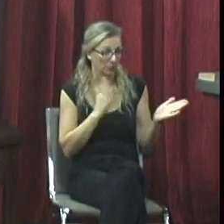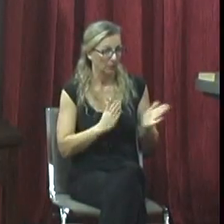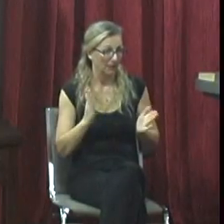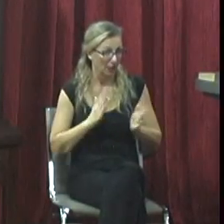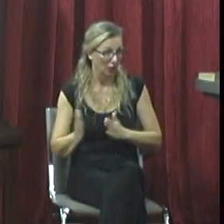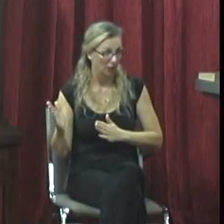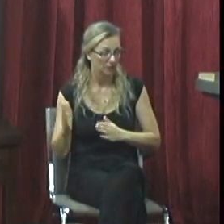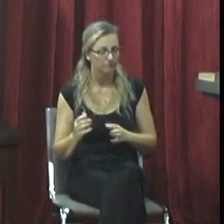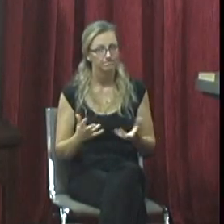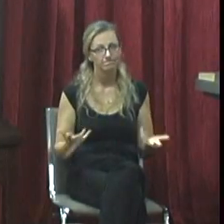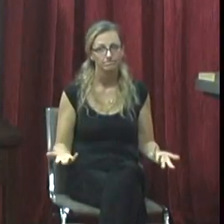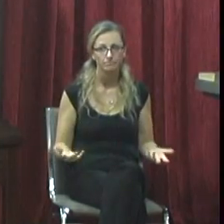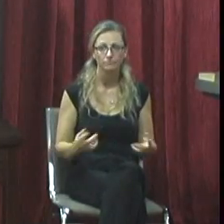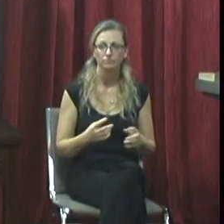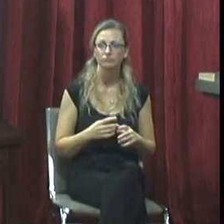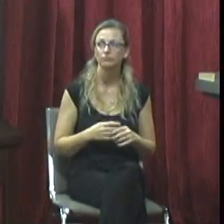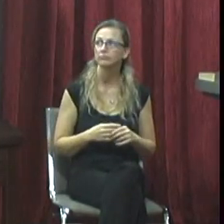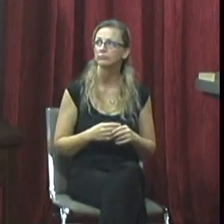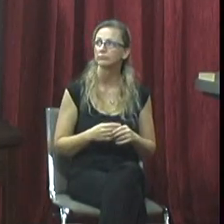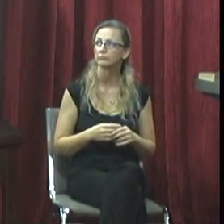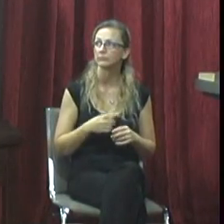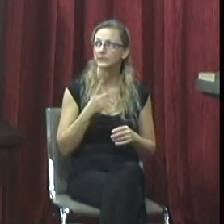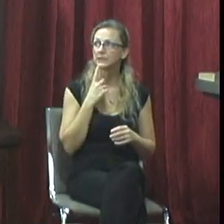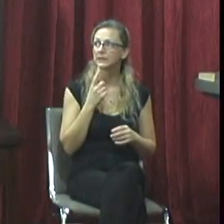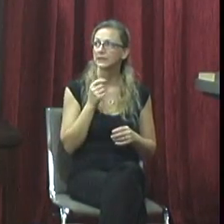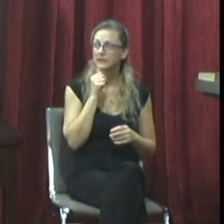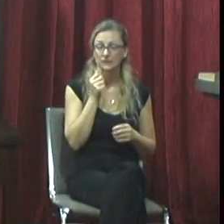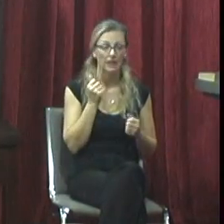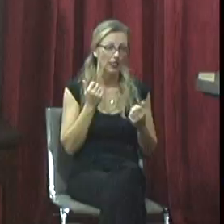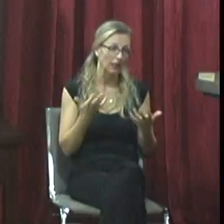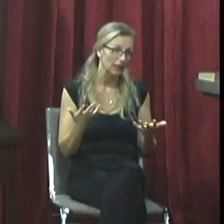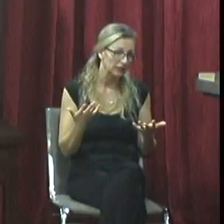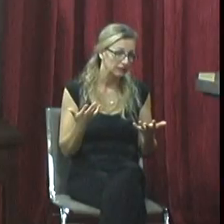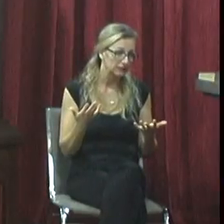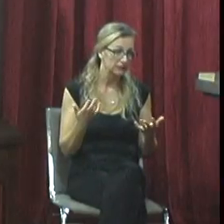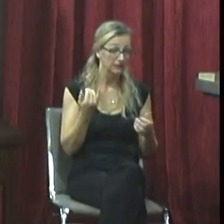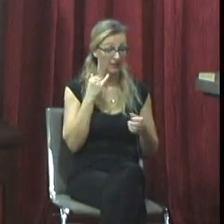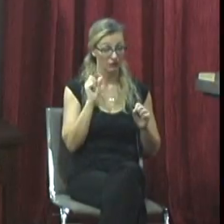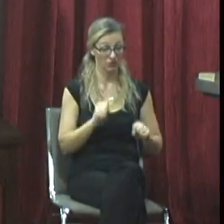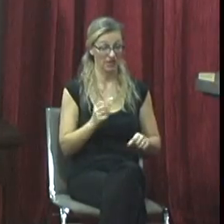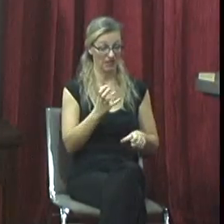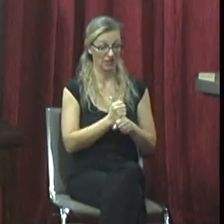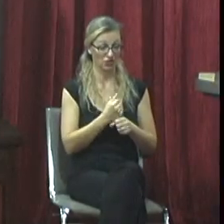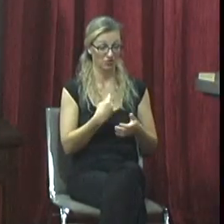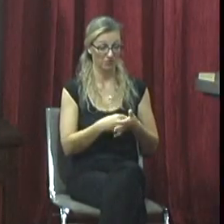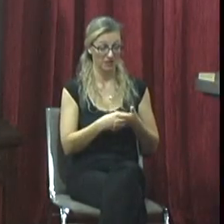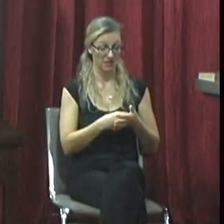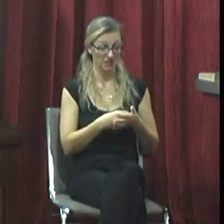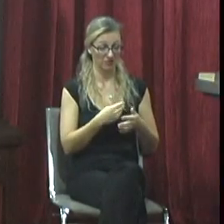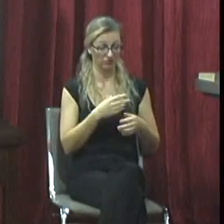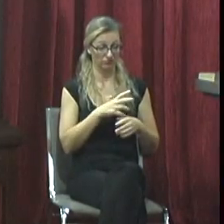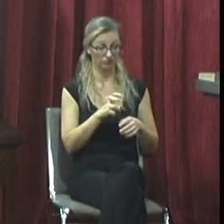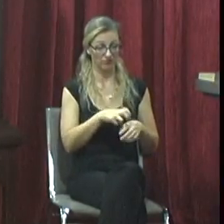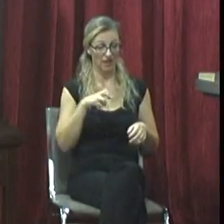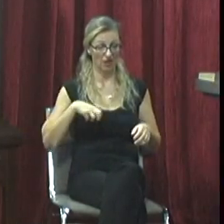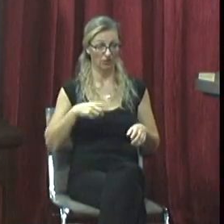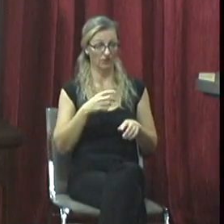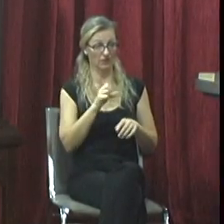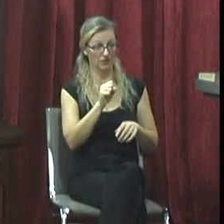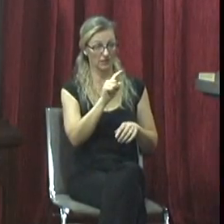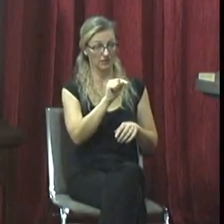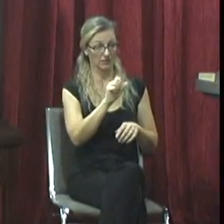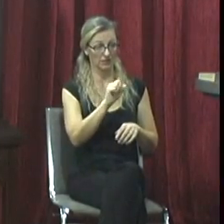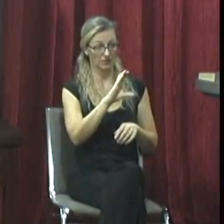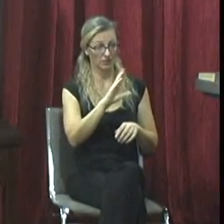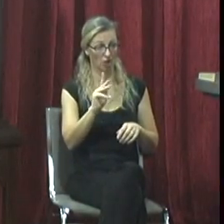prepare. And let me say that they're not a lot. If you can, get your money out of the stock market. I would recommend that.